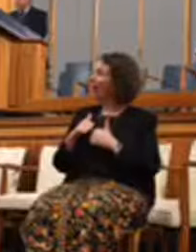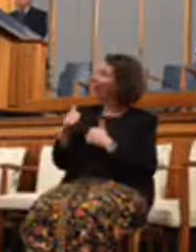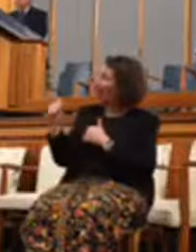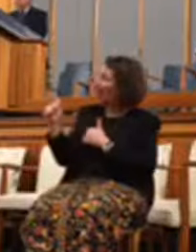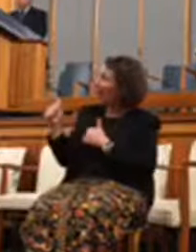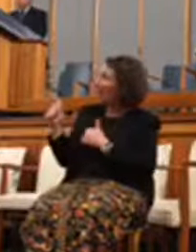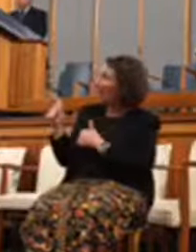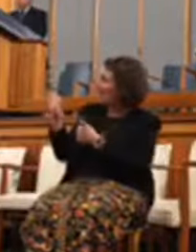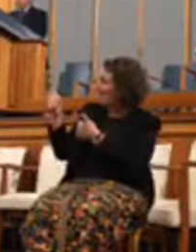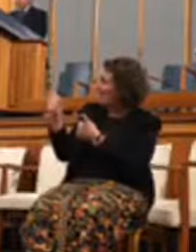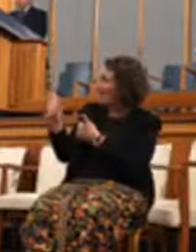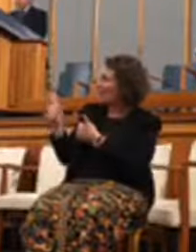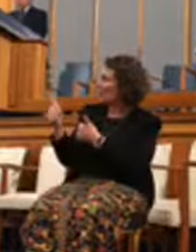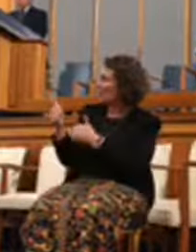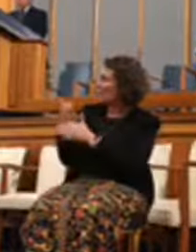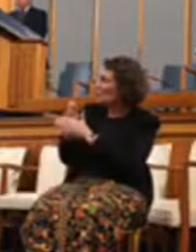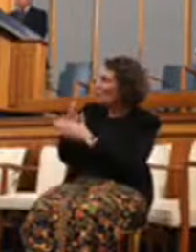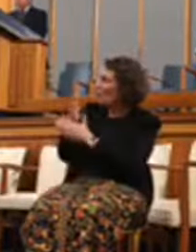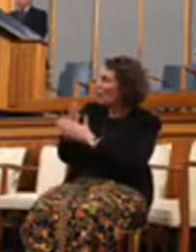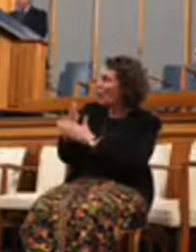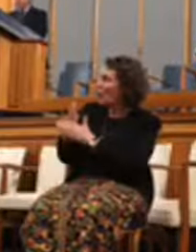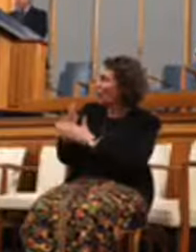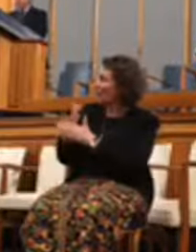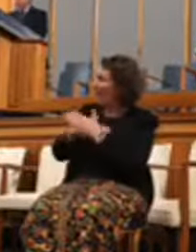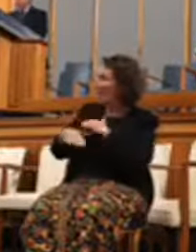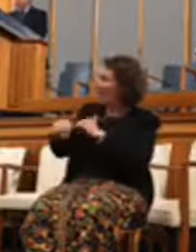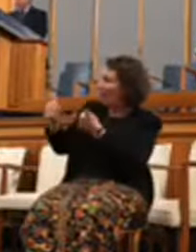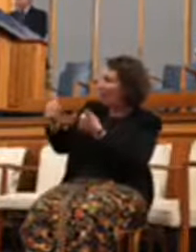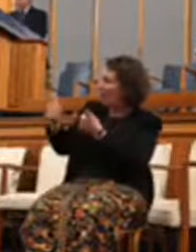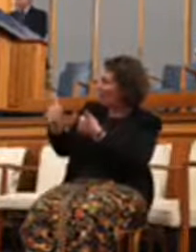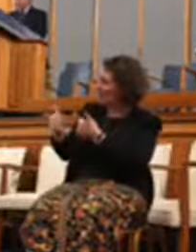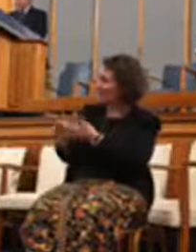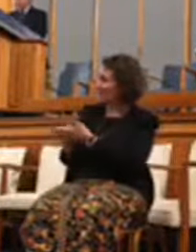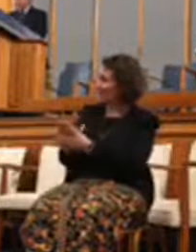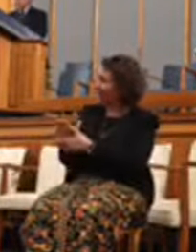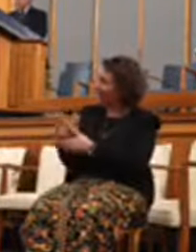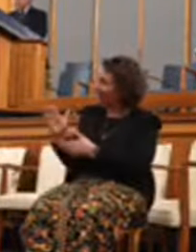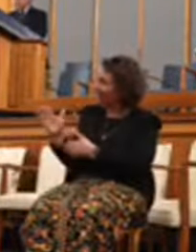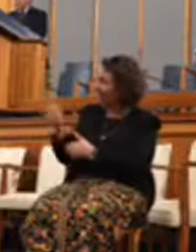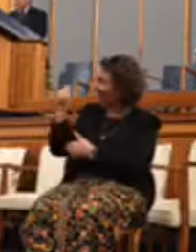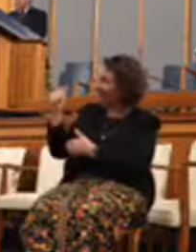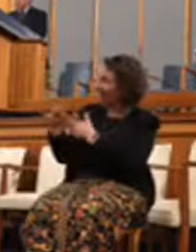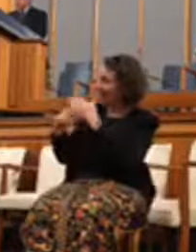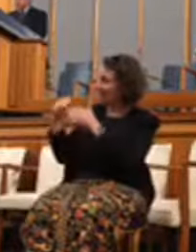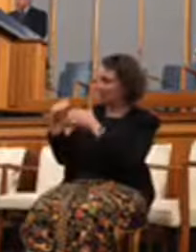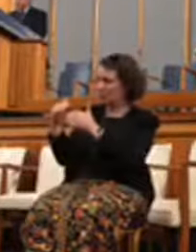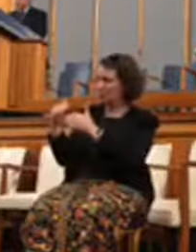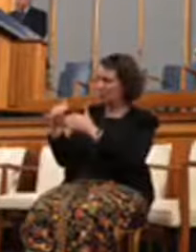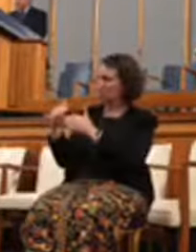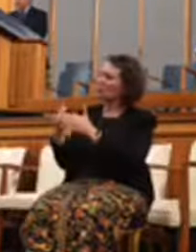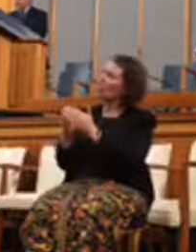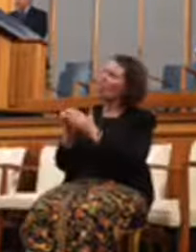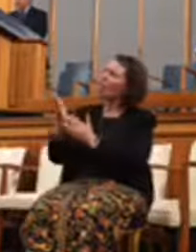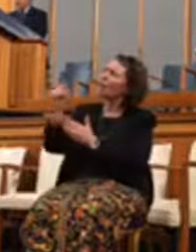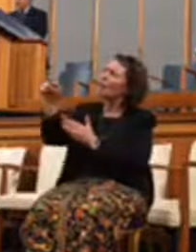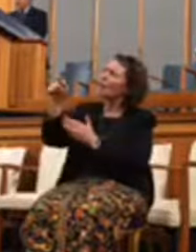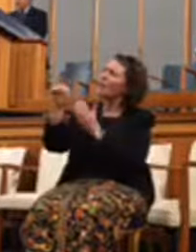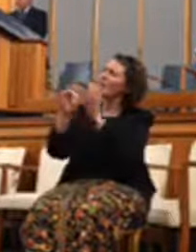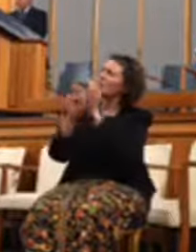it, but because the Savior, the perfect one, the blameless one, the righteous one, paid the